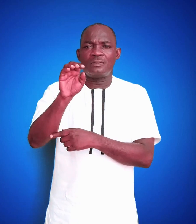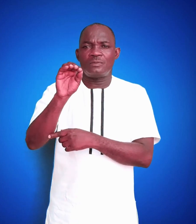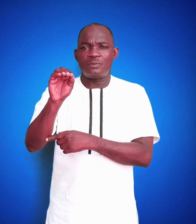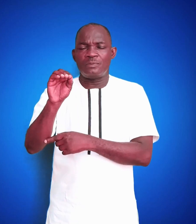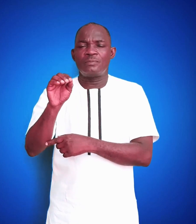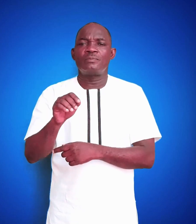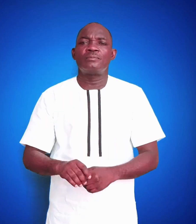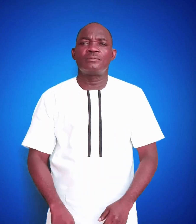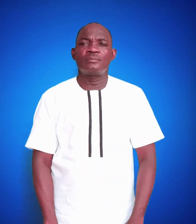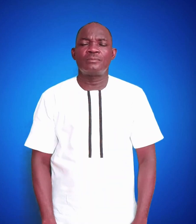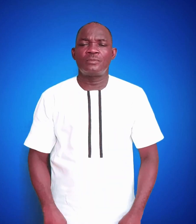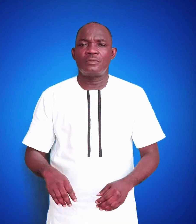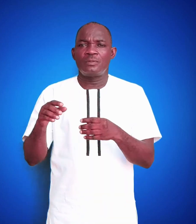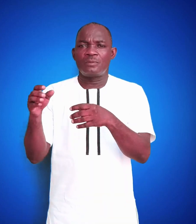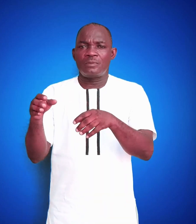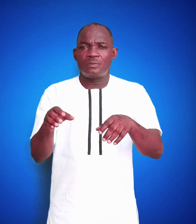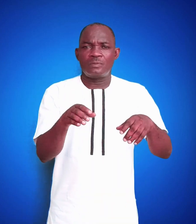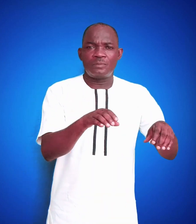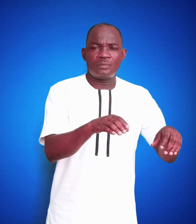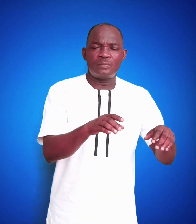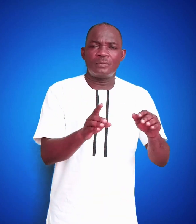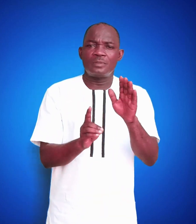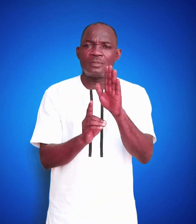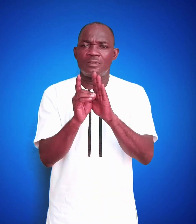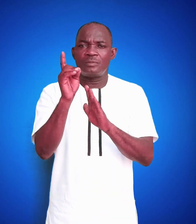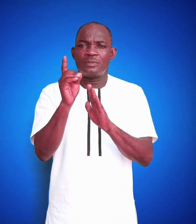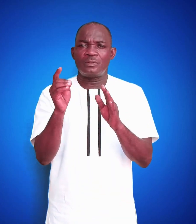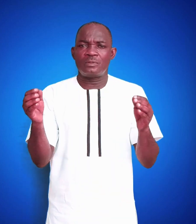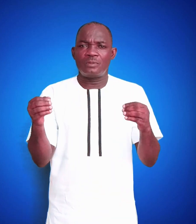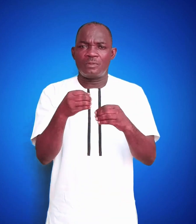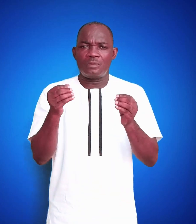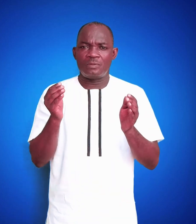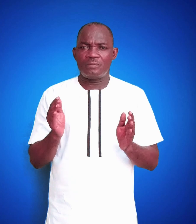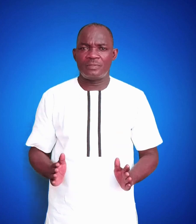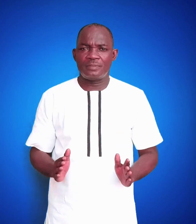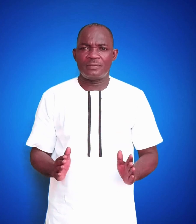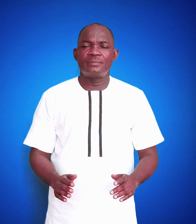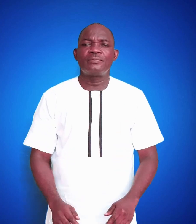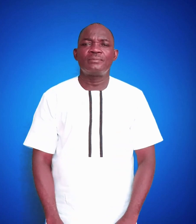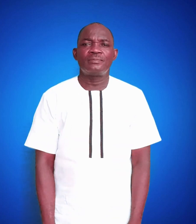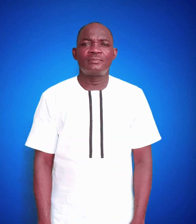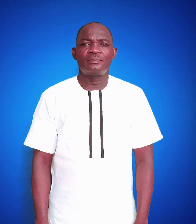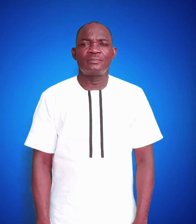CDOs, Community Development Officers;